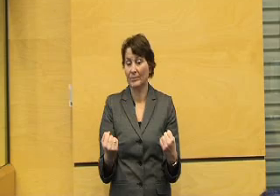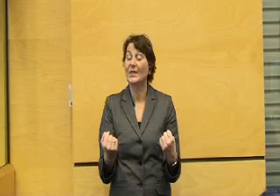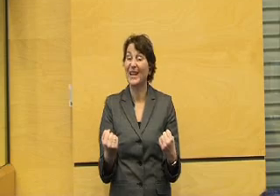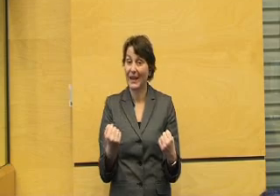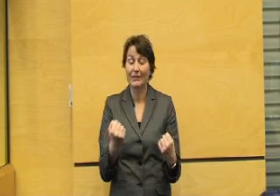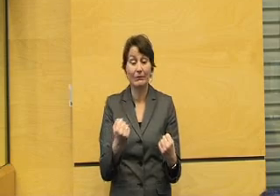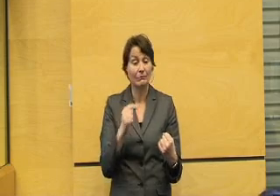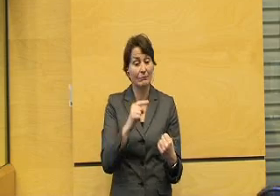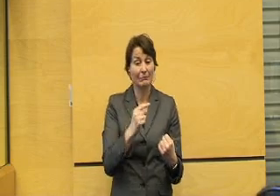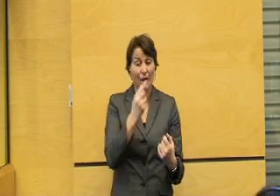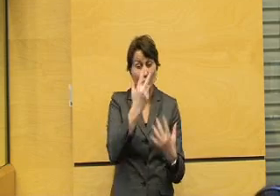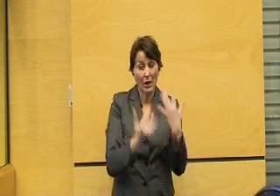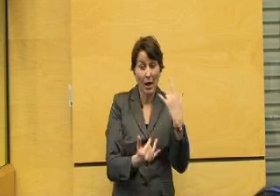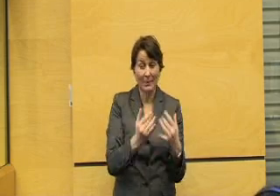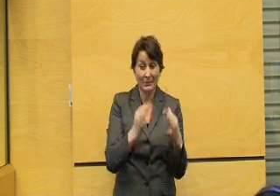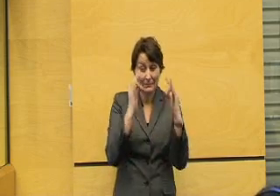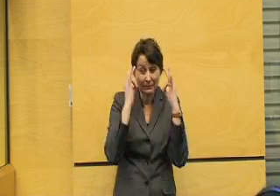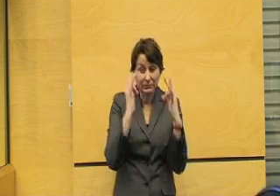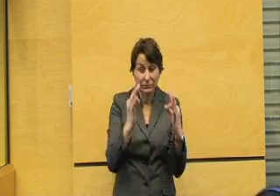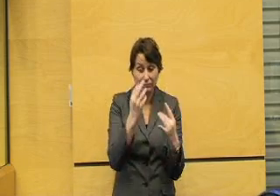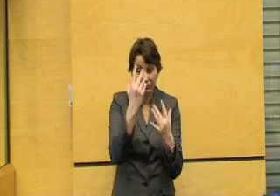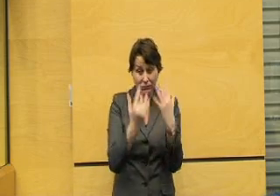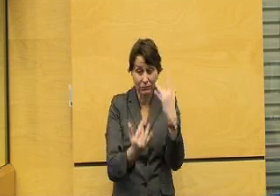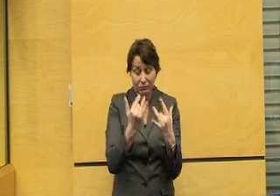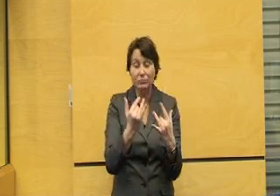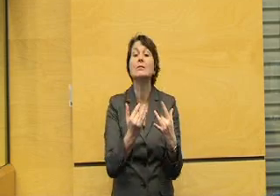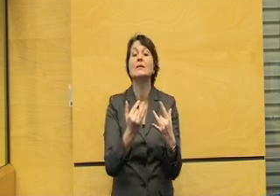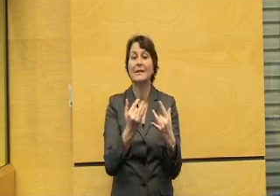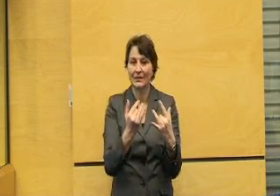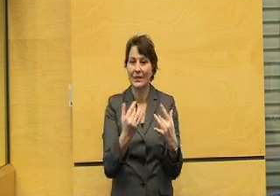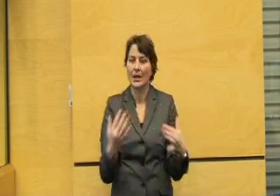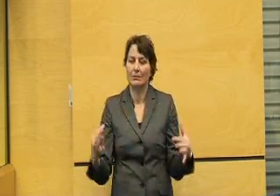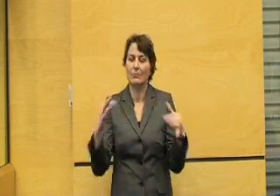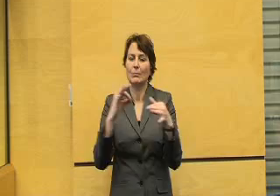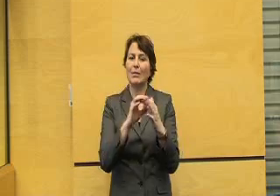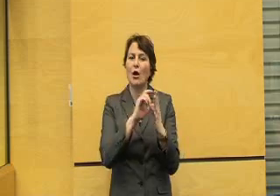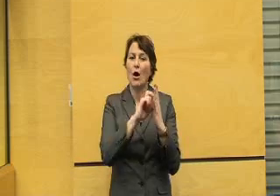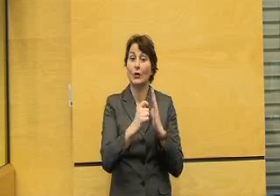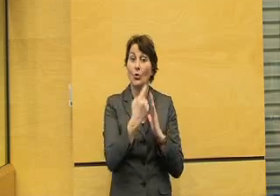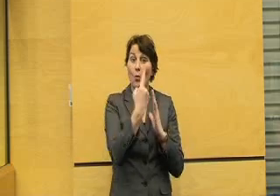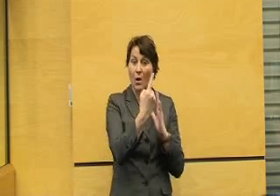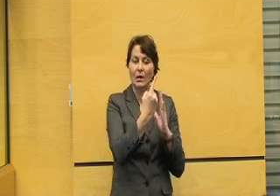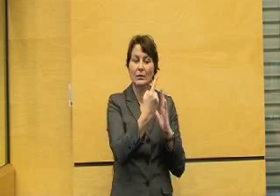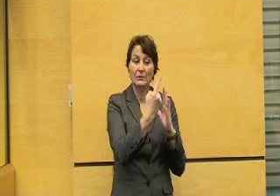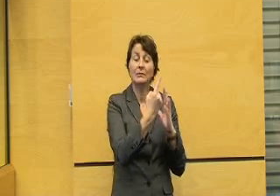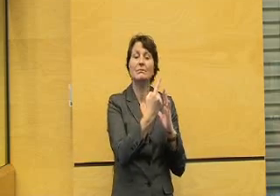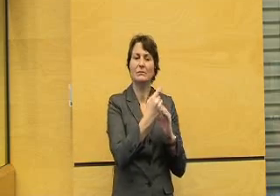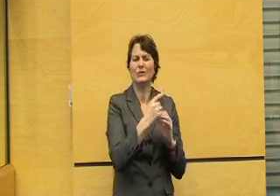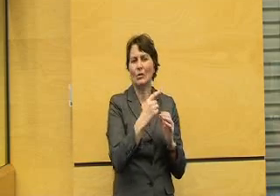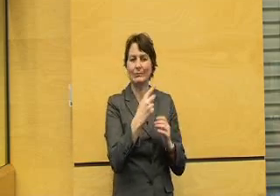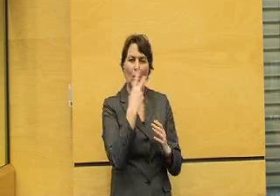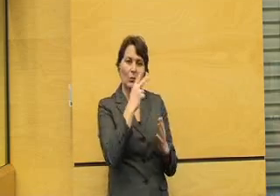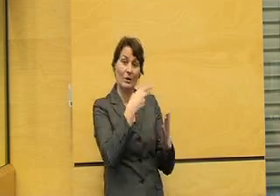numbers rightly in accordance with Article 1.